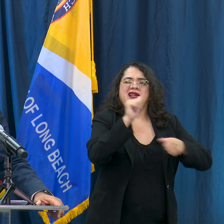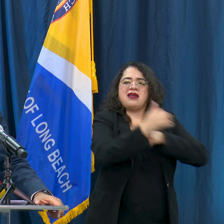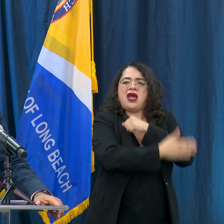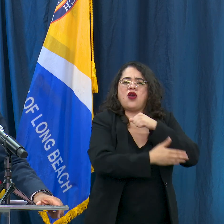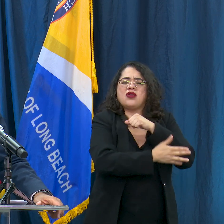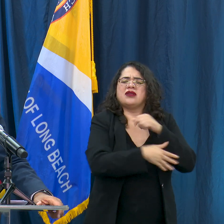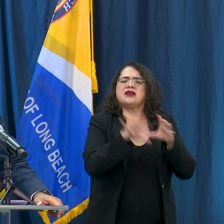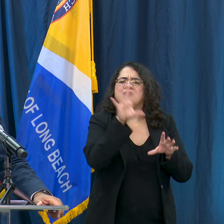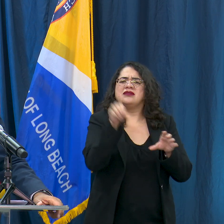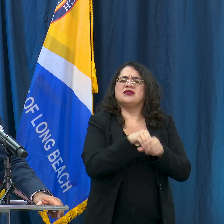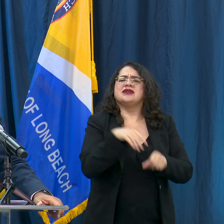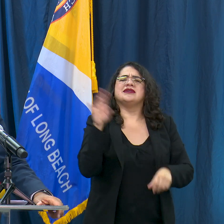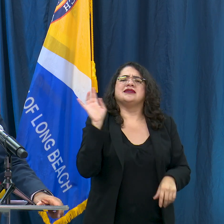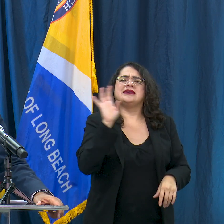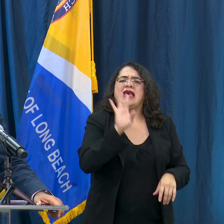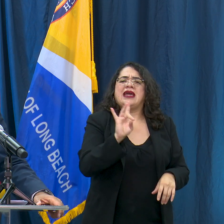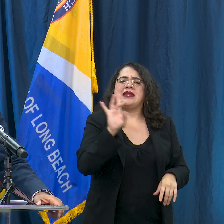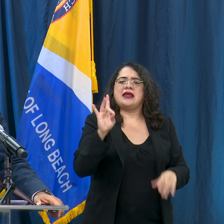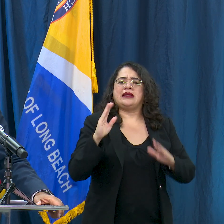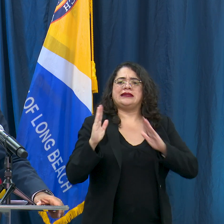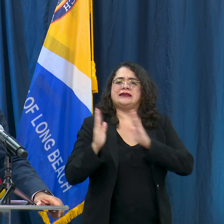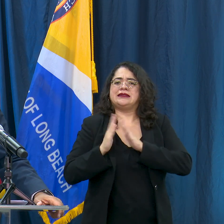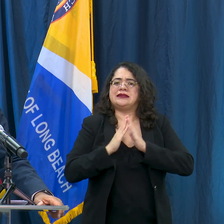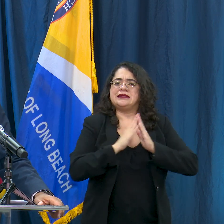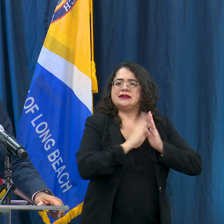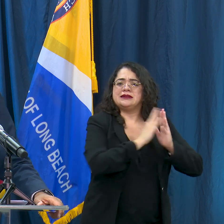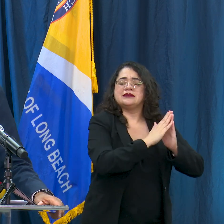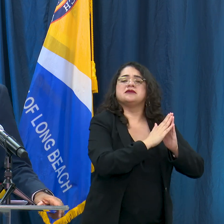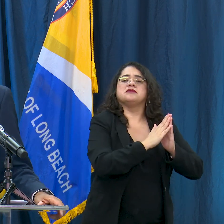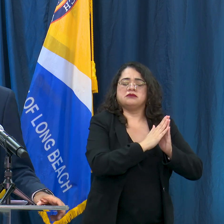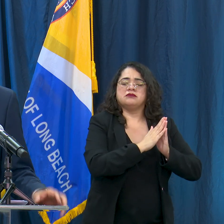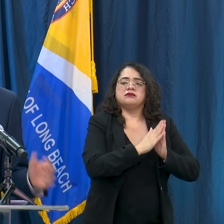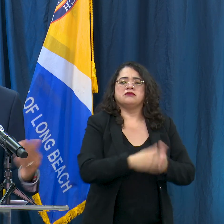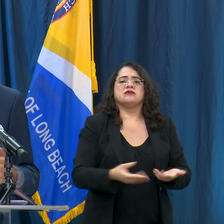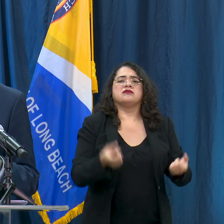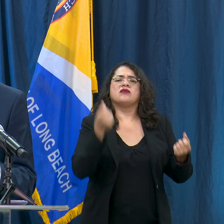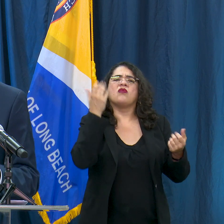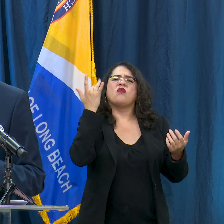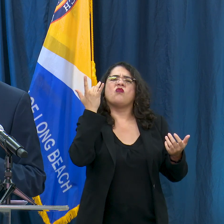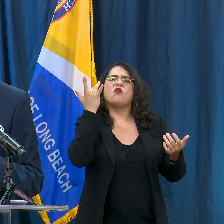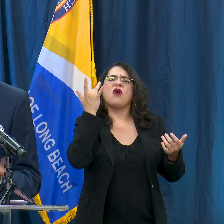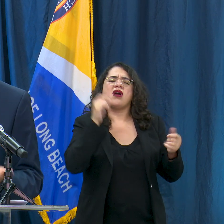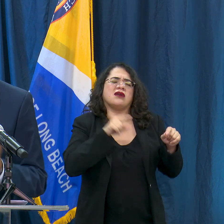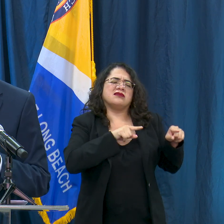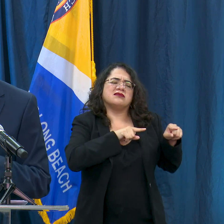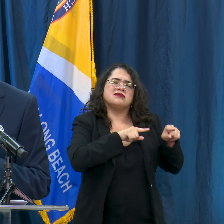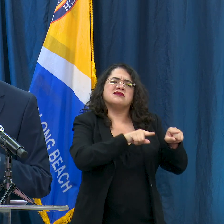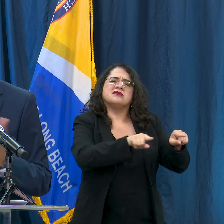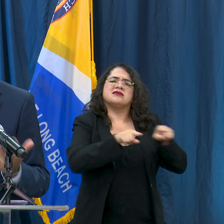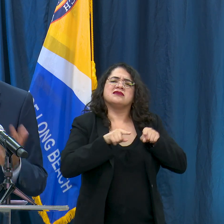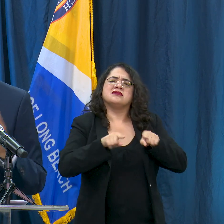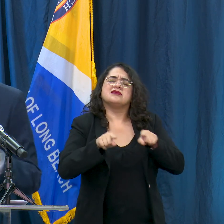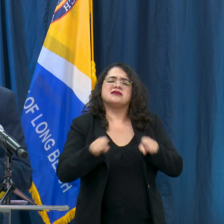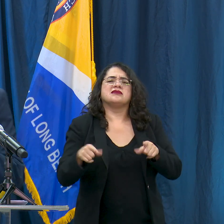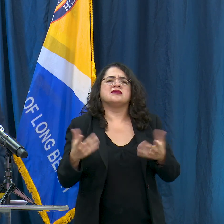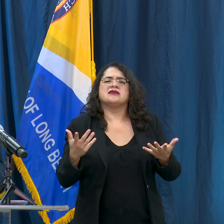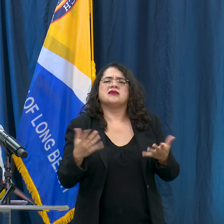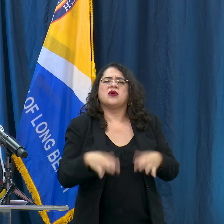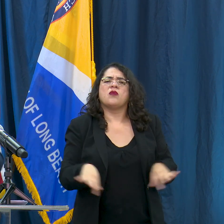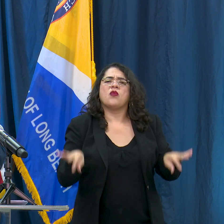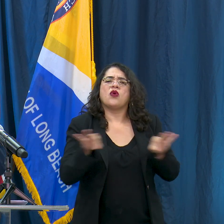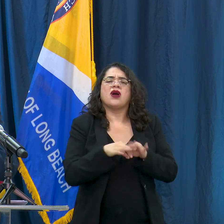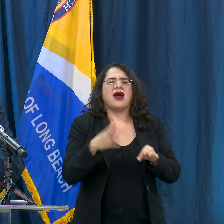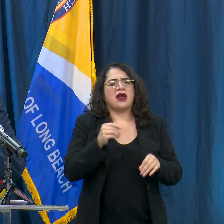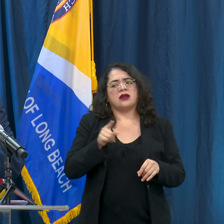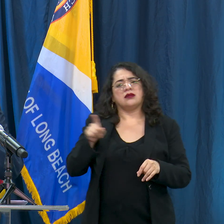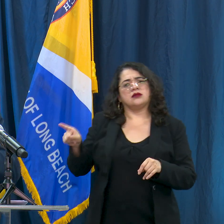Angeles County. And we get asked a lot, why is alignment important, and what happens in Orange County? And as a reminder,